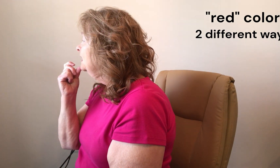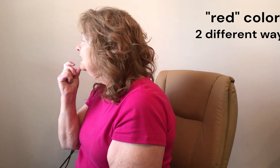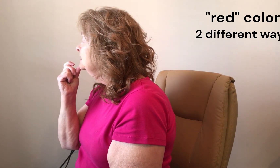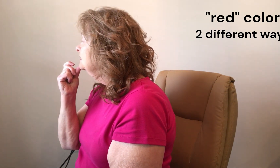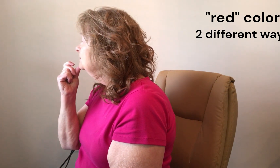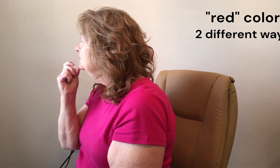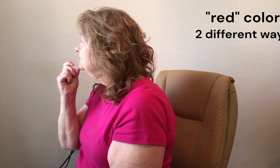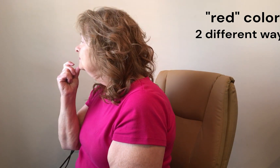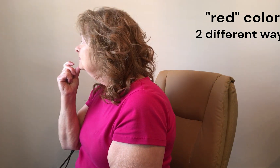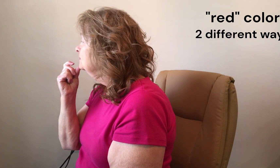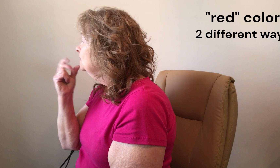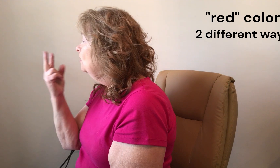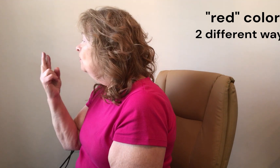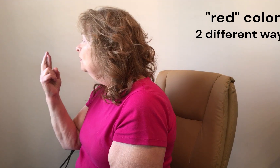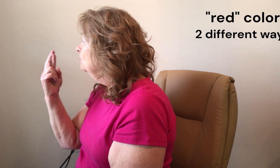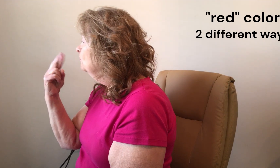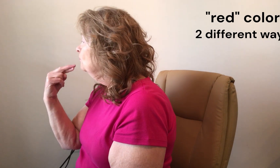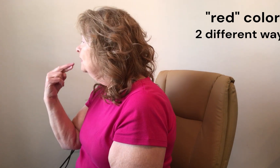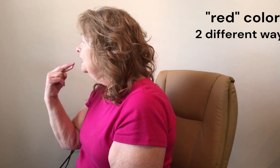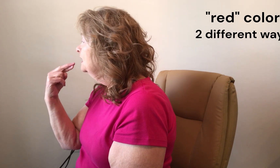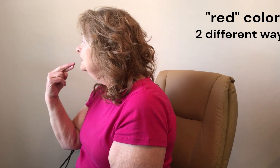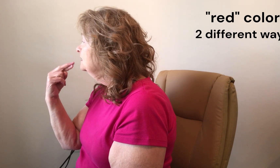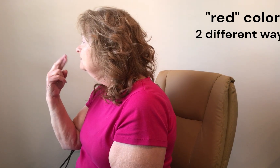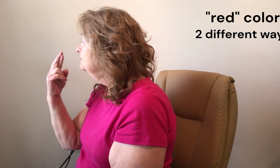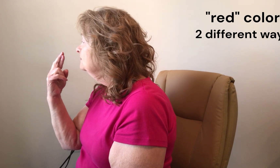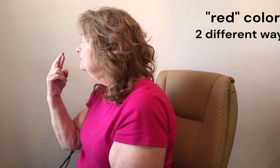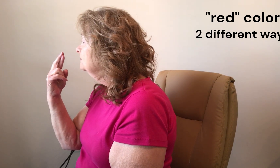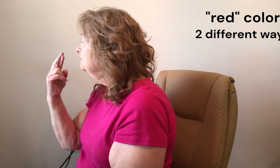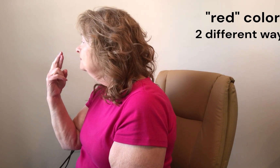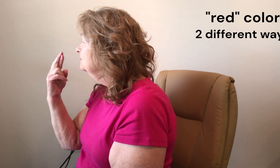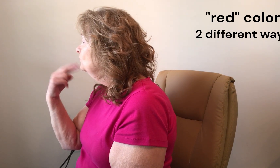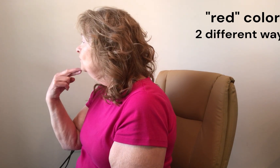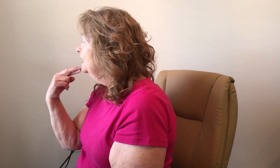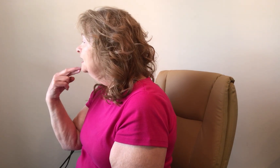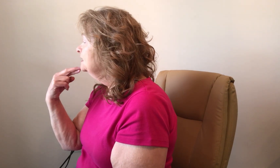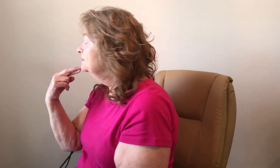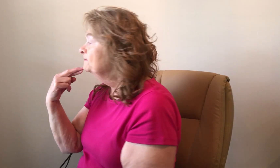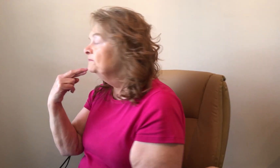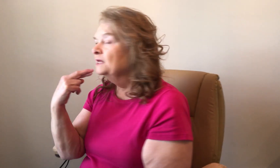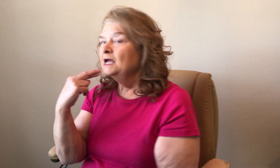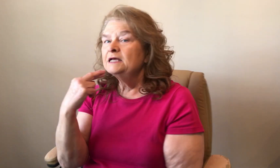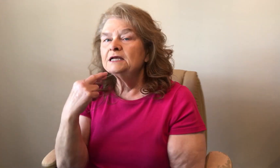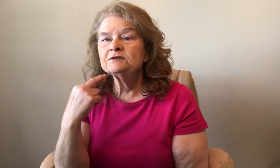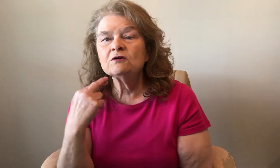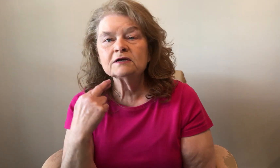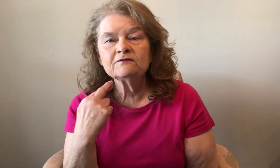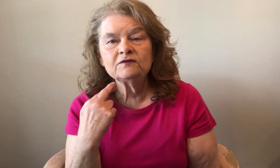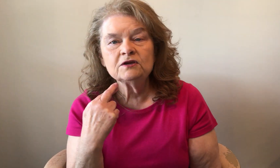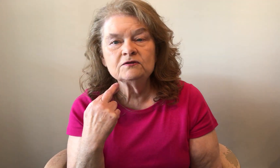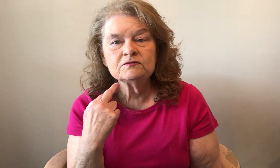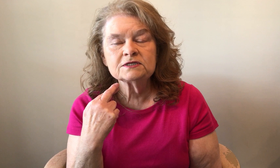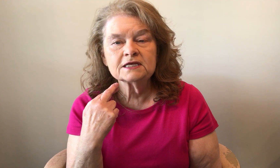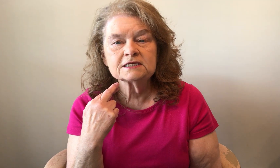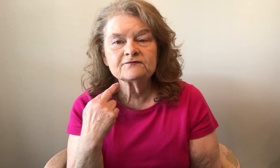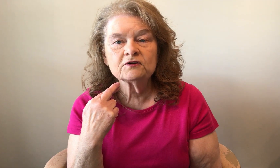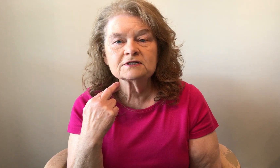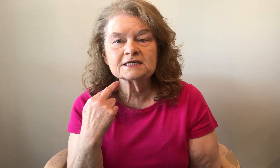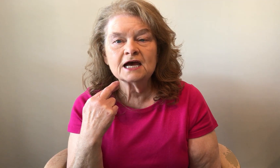red, or red, red. Now don't confuse this first sign